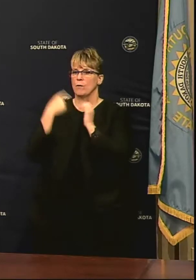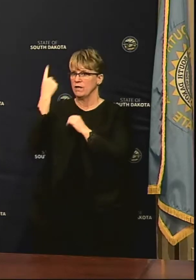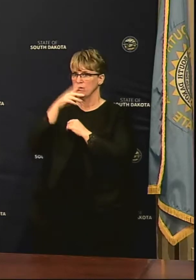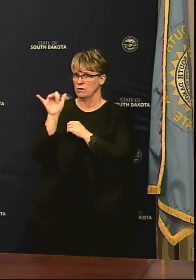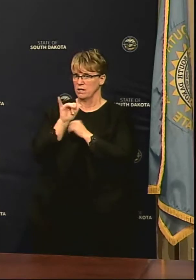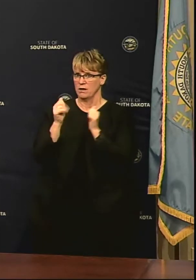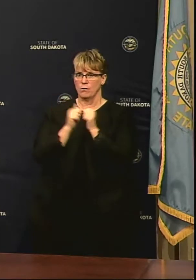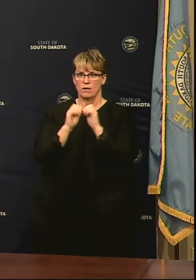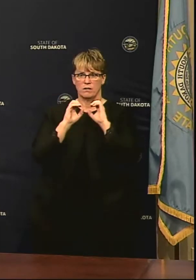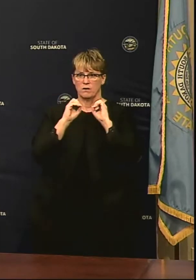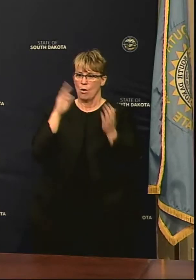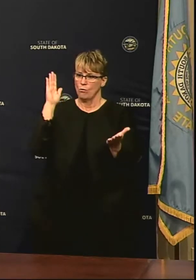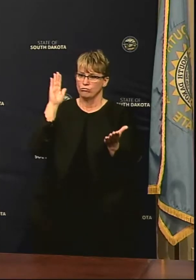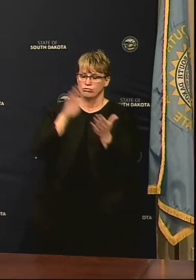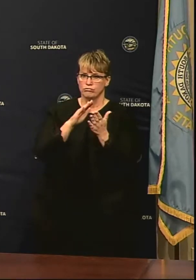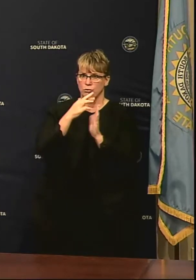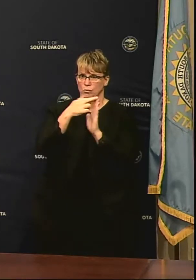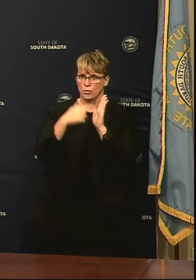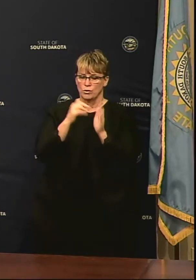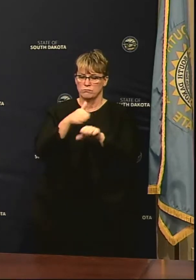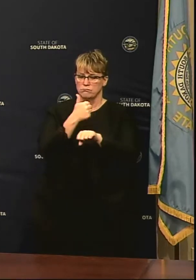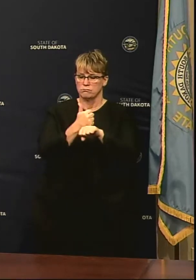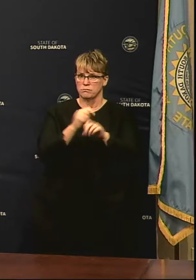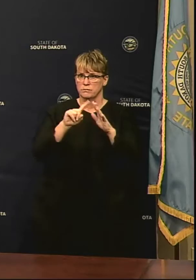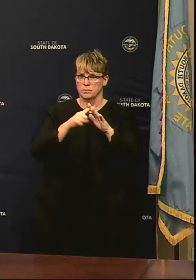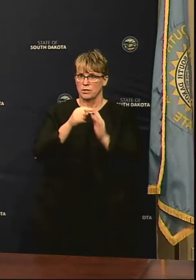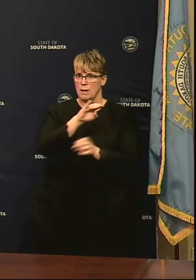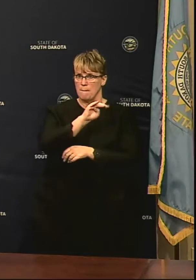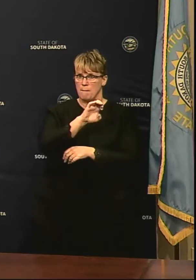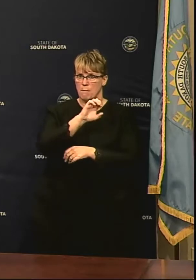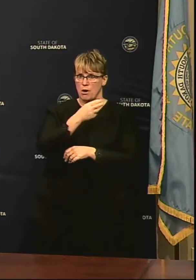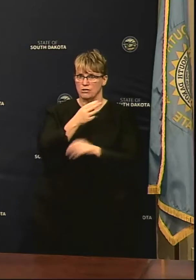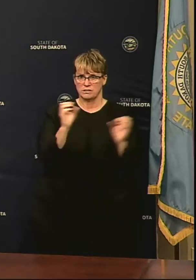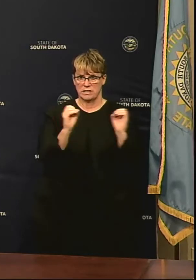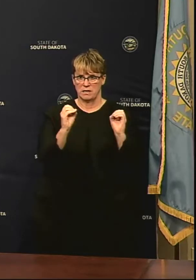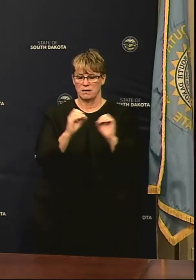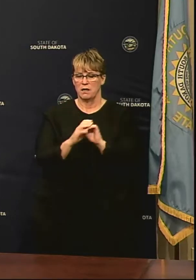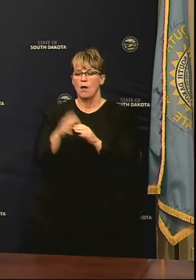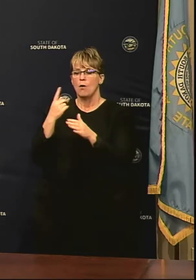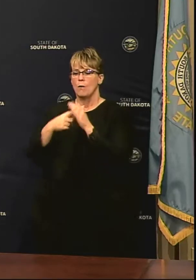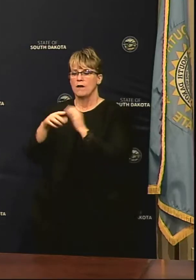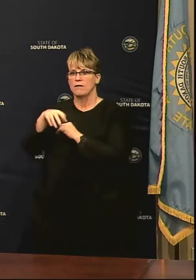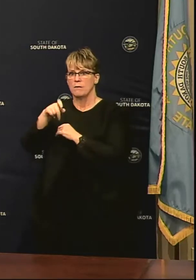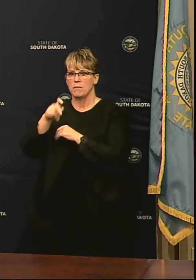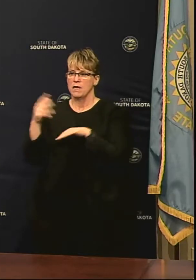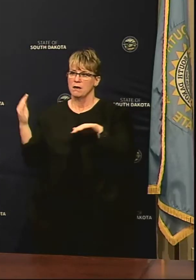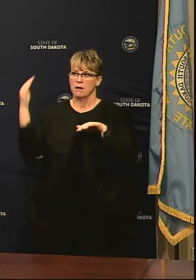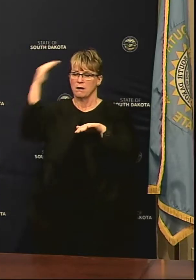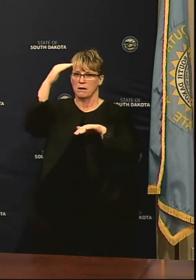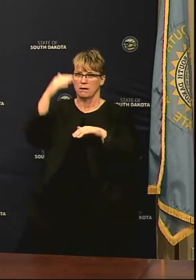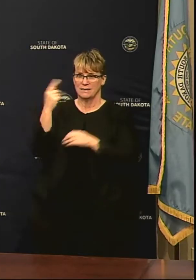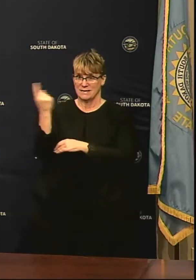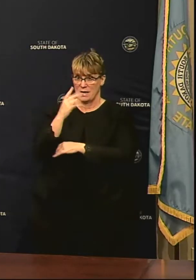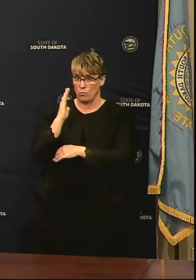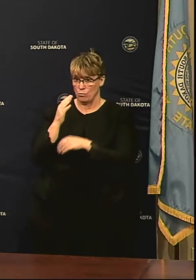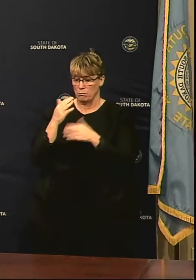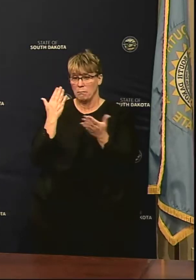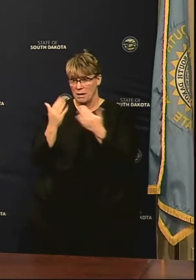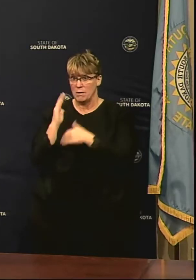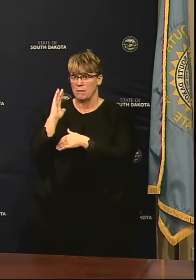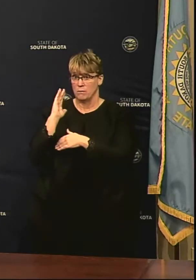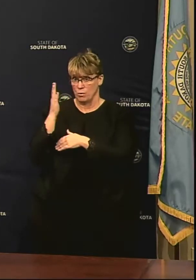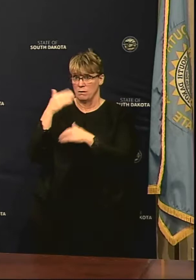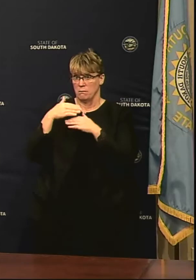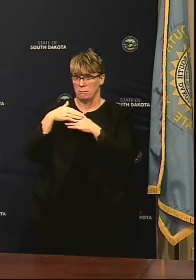like with no mitigation measures that were in place at the beginning of March, and what our peak infection date would be, and